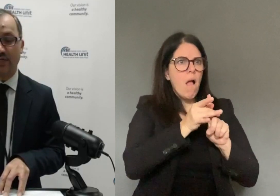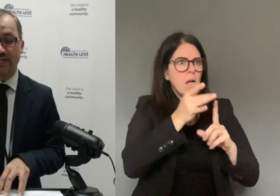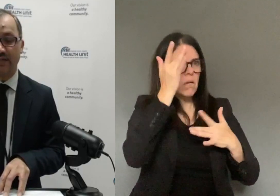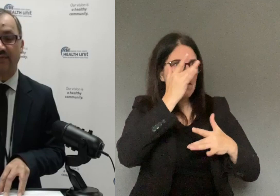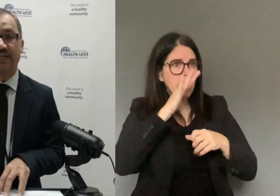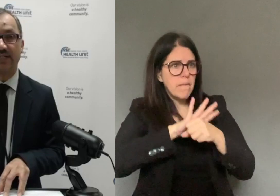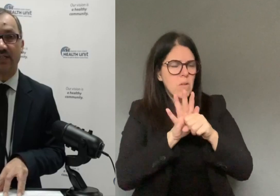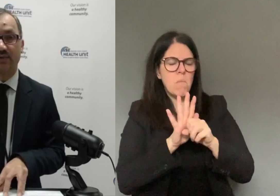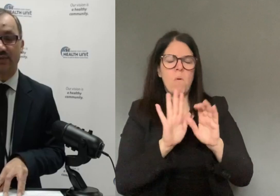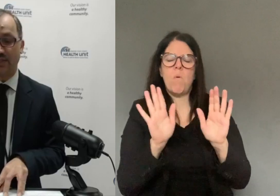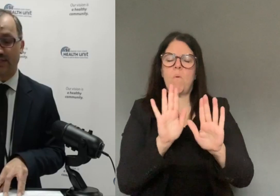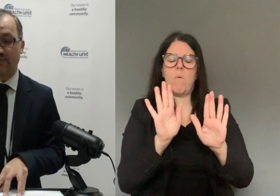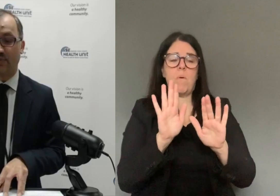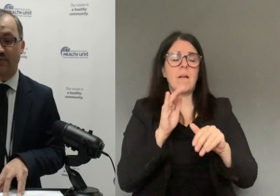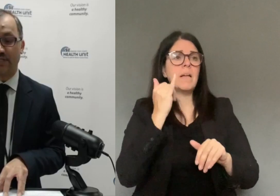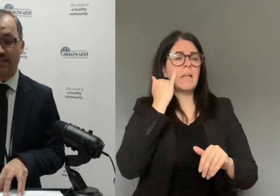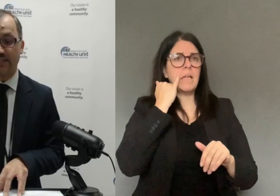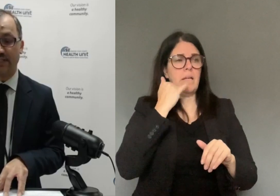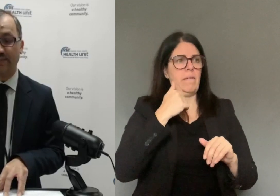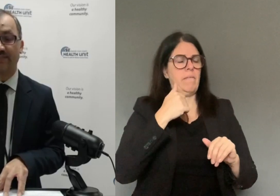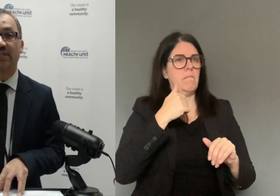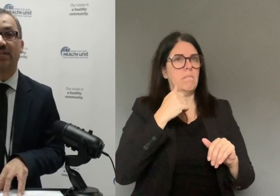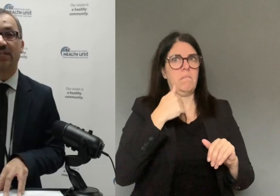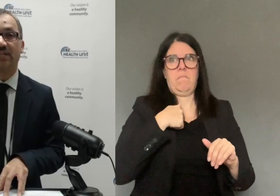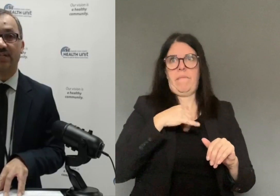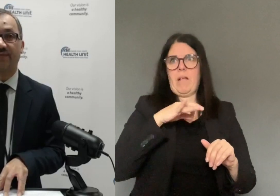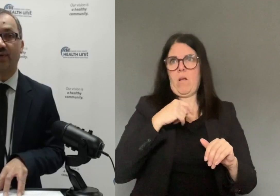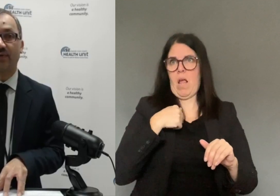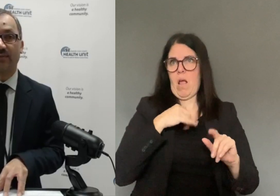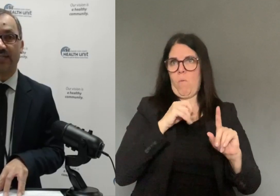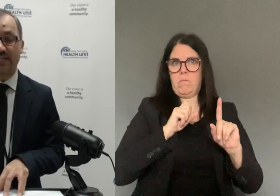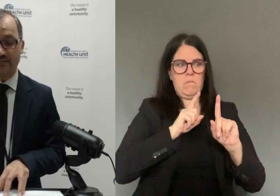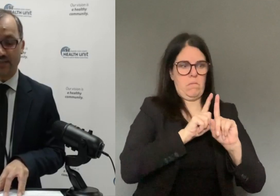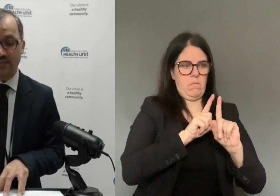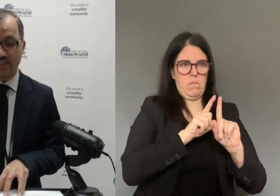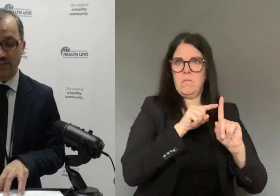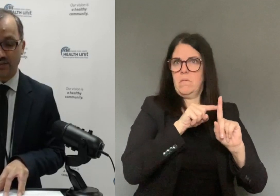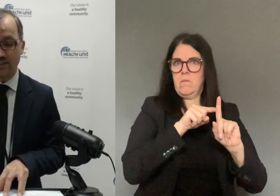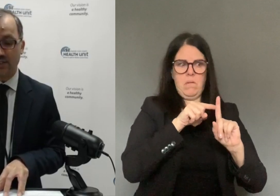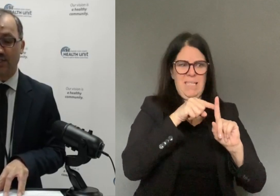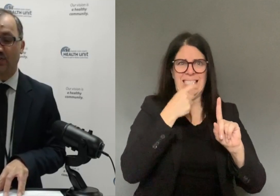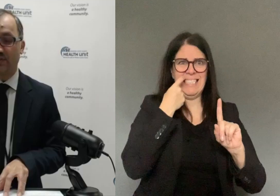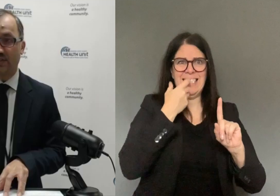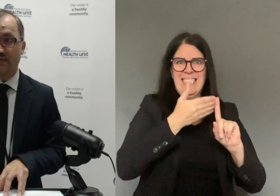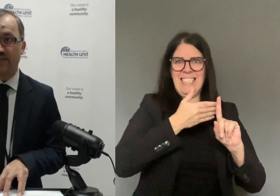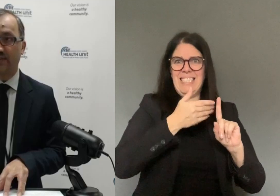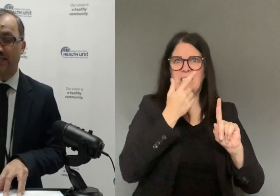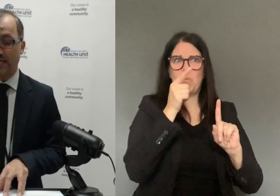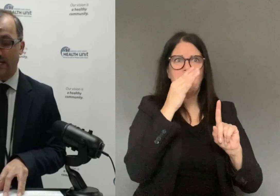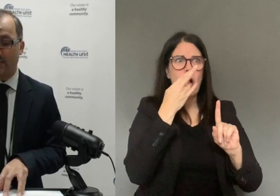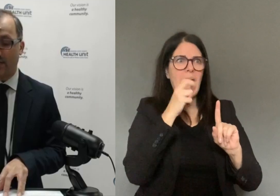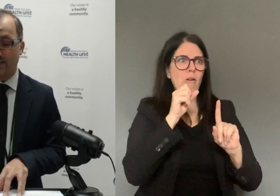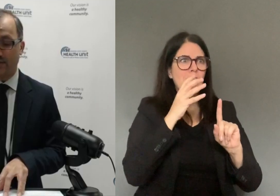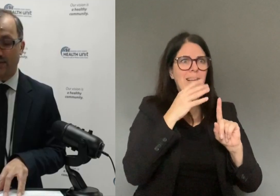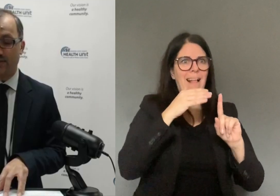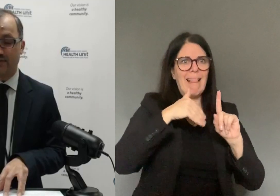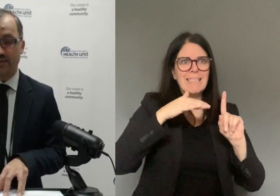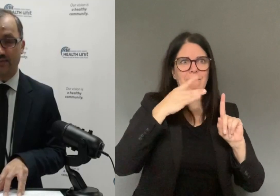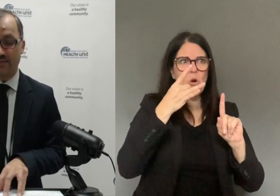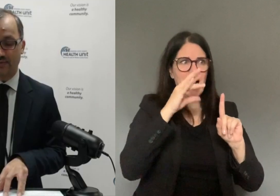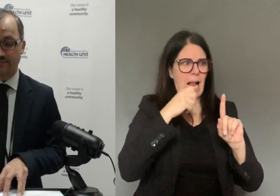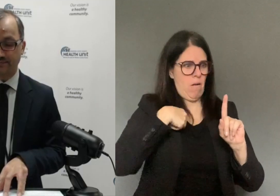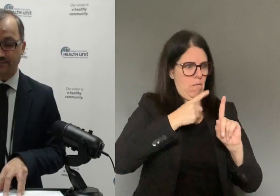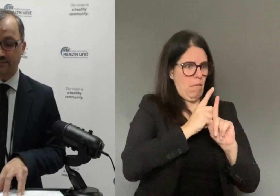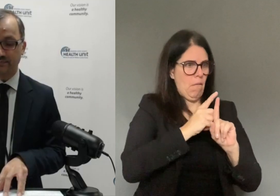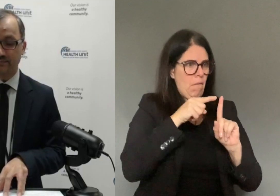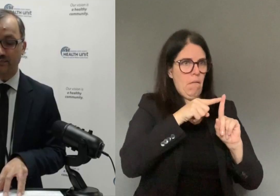you are identified as a close contact for COVID-19, just follow the public health recommendations to self-isolate and monitor your